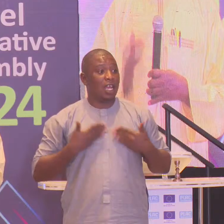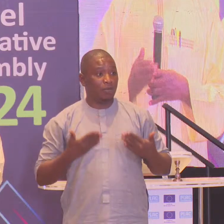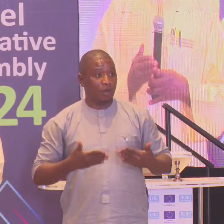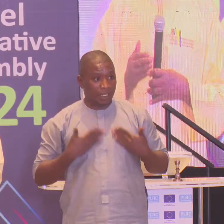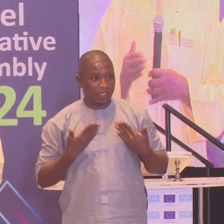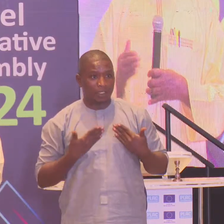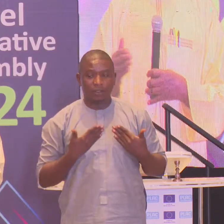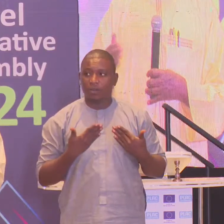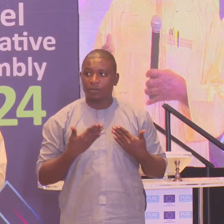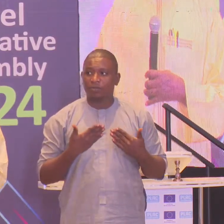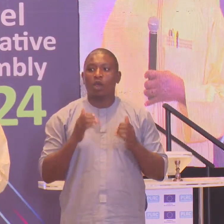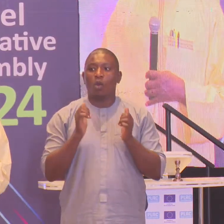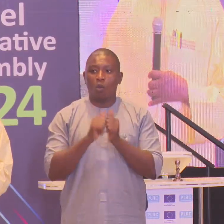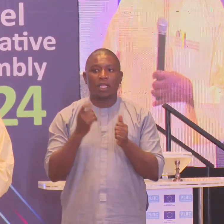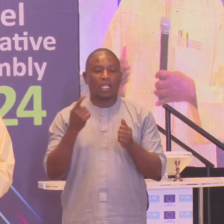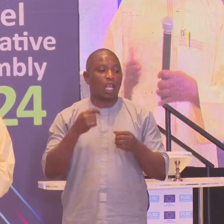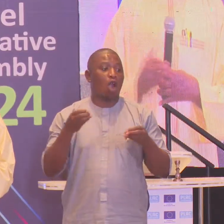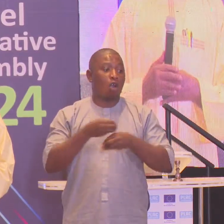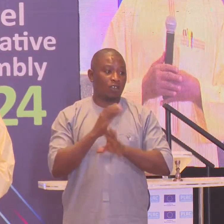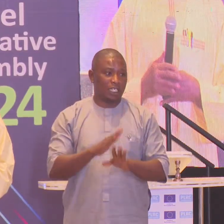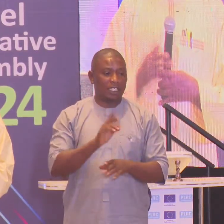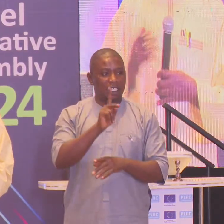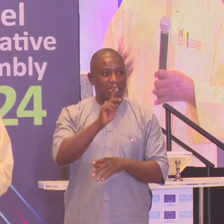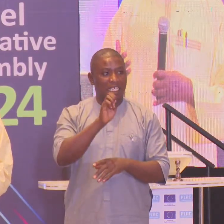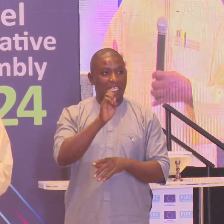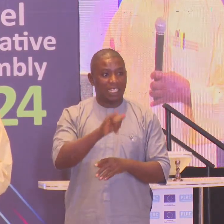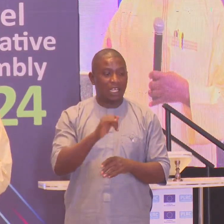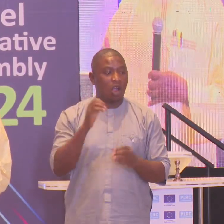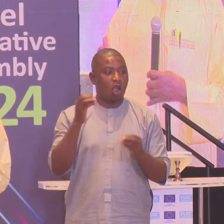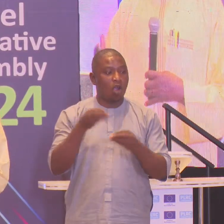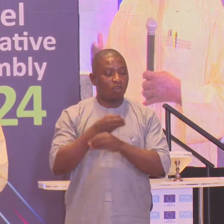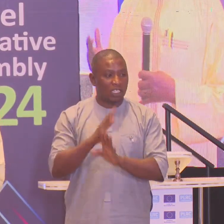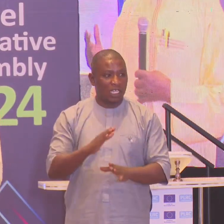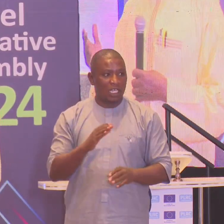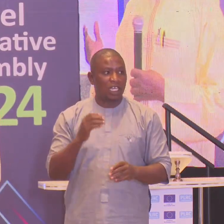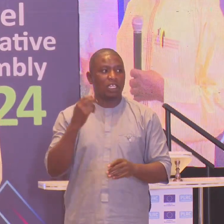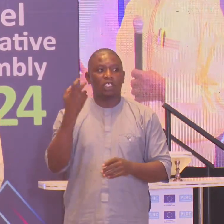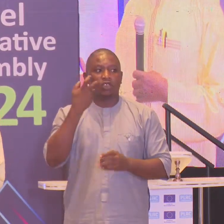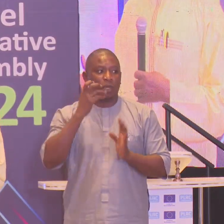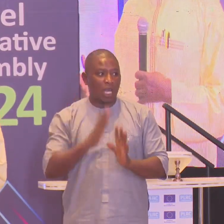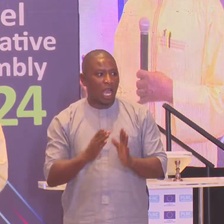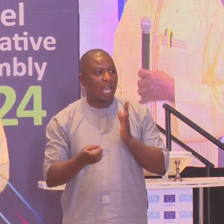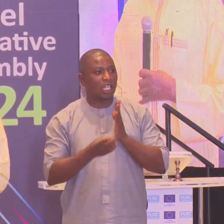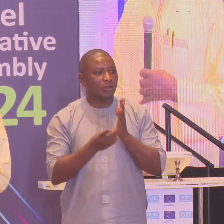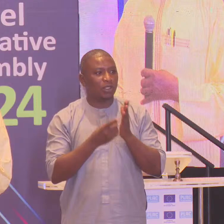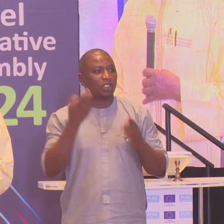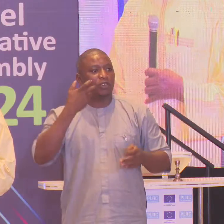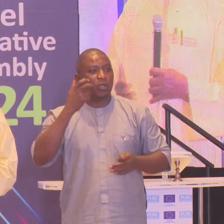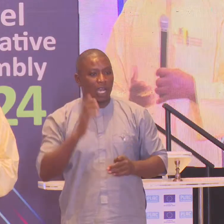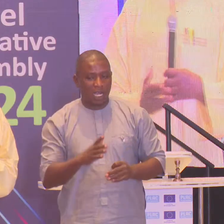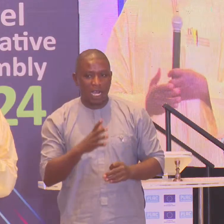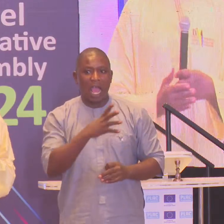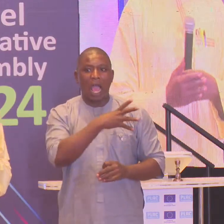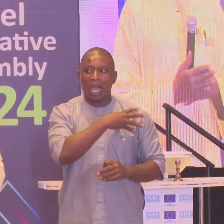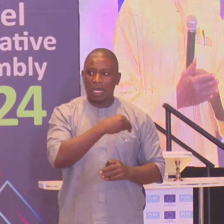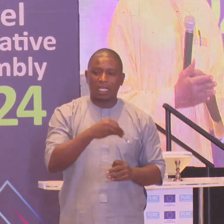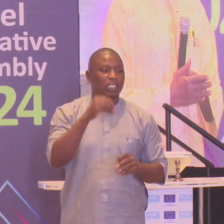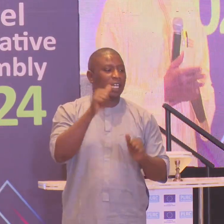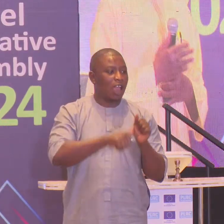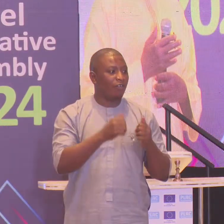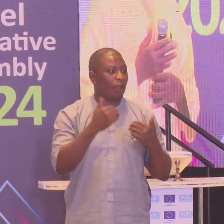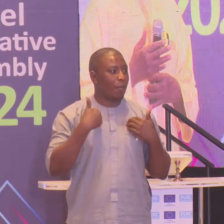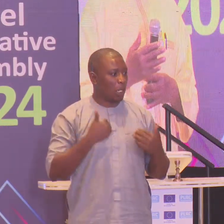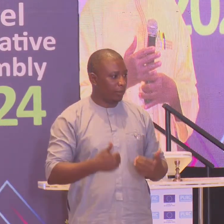with the officers, the key officers, the speaker, the deputy speaker, and everybody